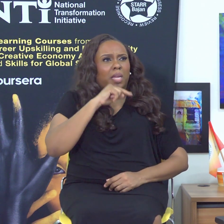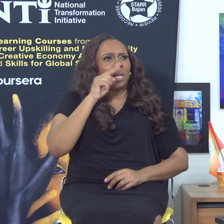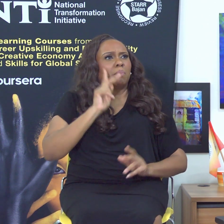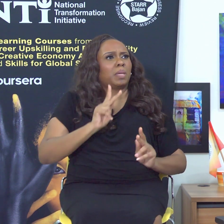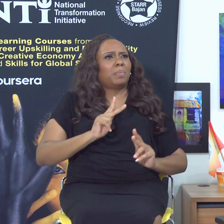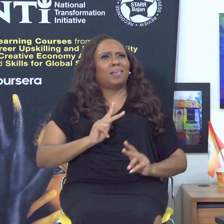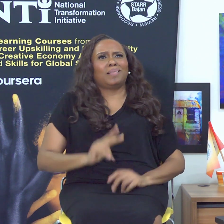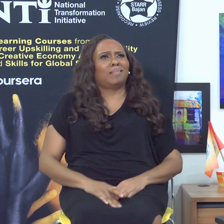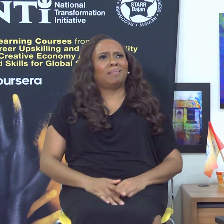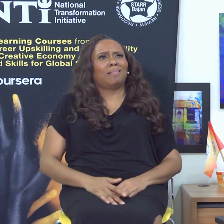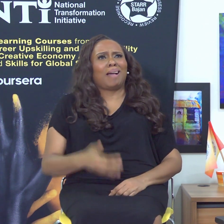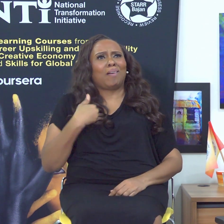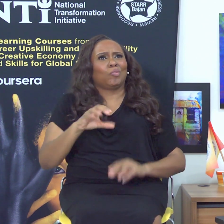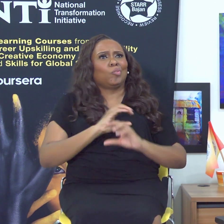people?